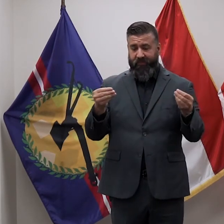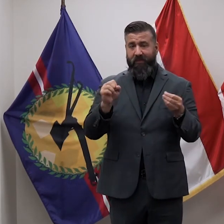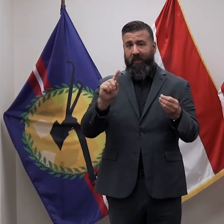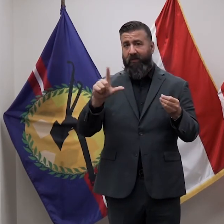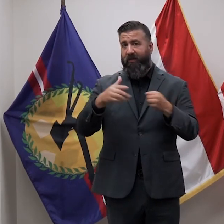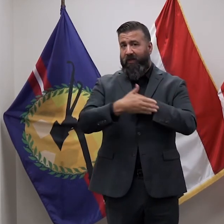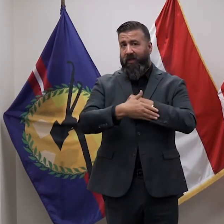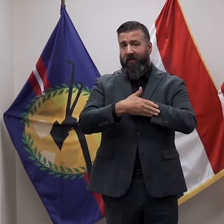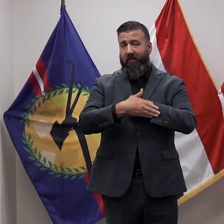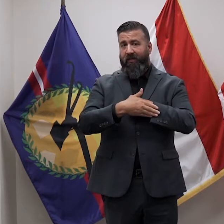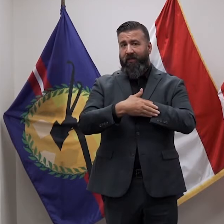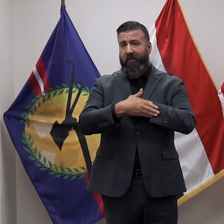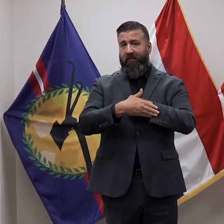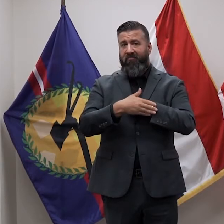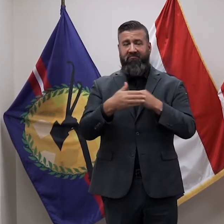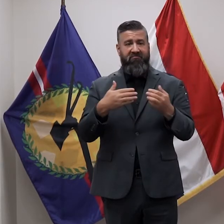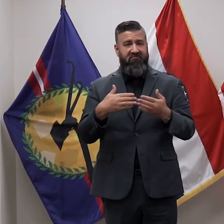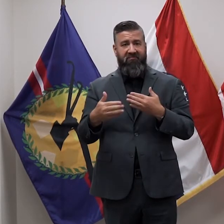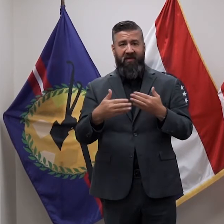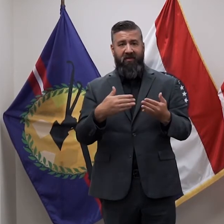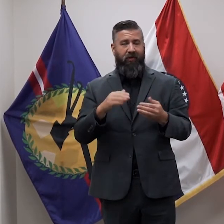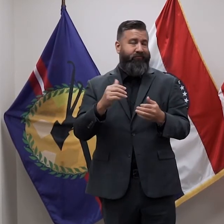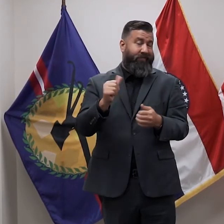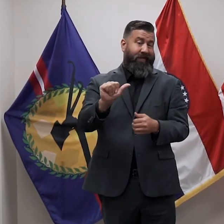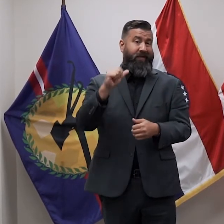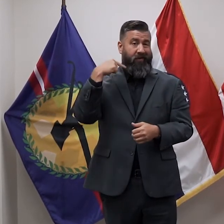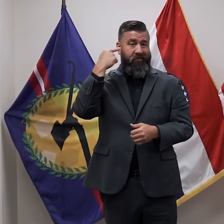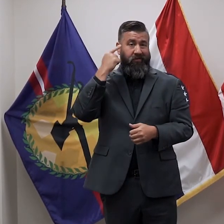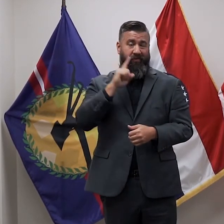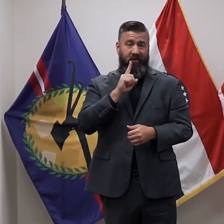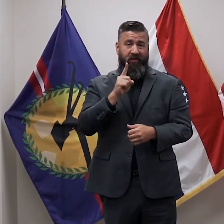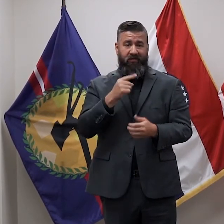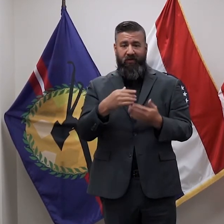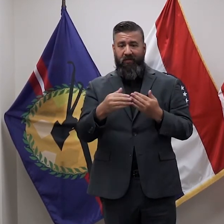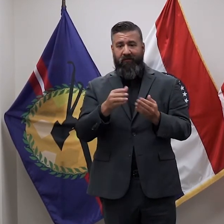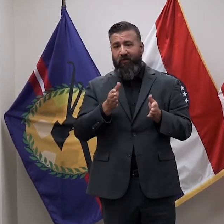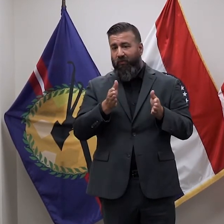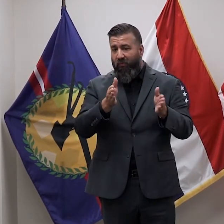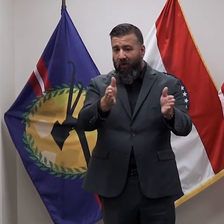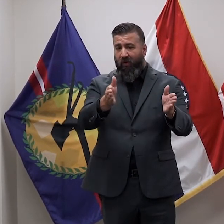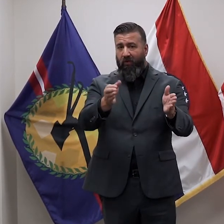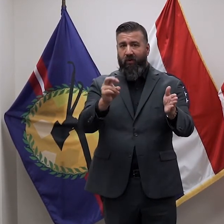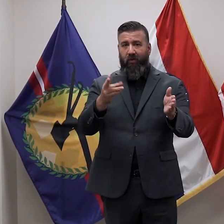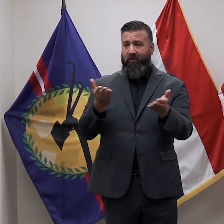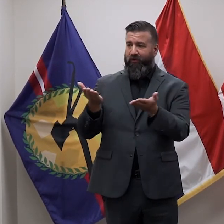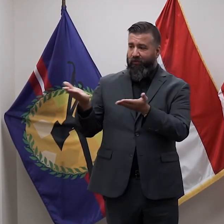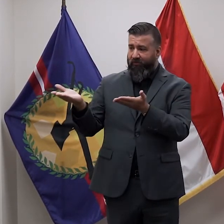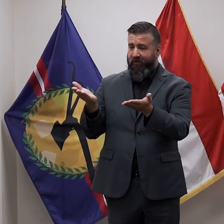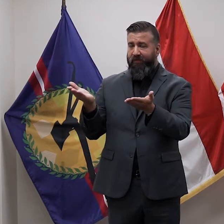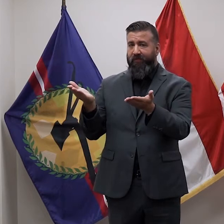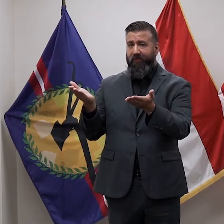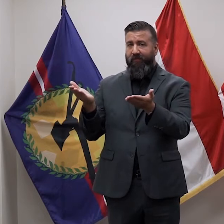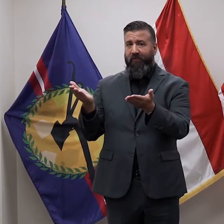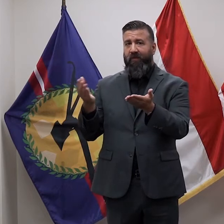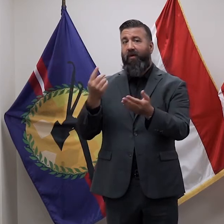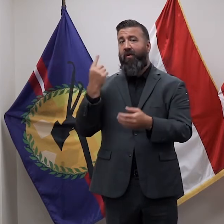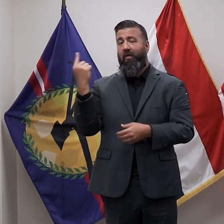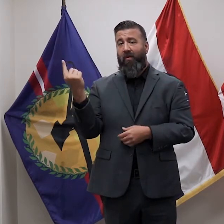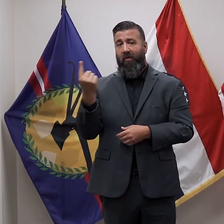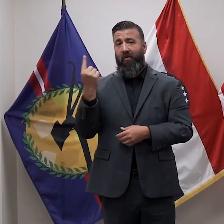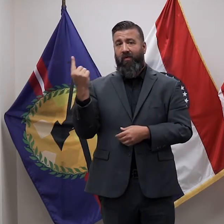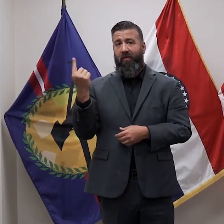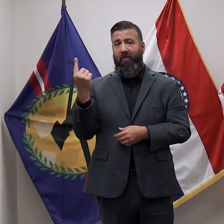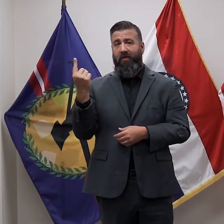County for anything, whether it's, or any government for that matter, whether it's a road or a service, there's